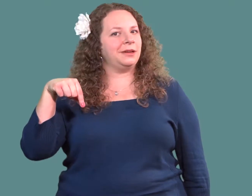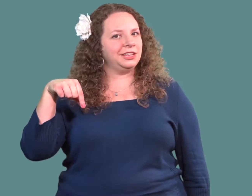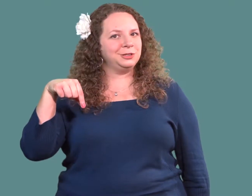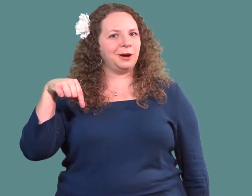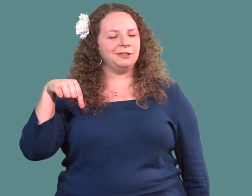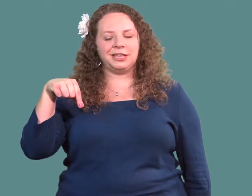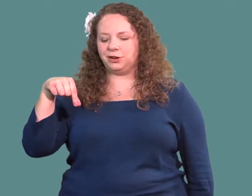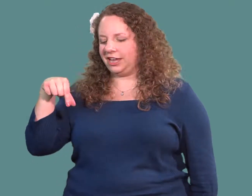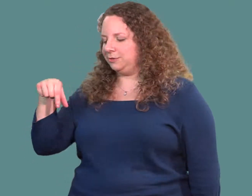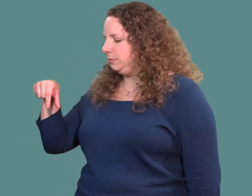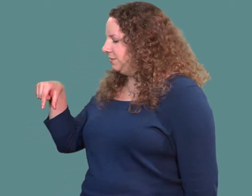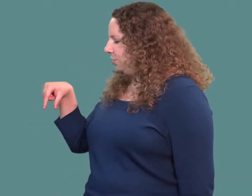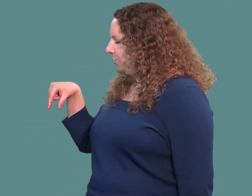inch apart and your hand will be vertical.